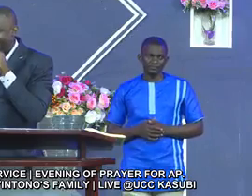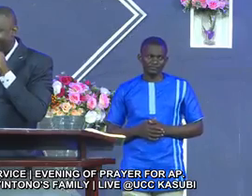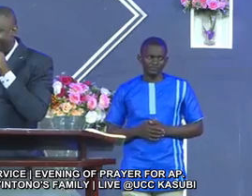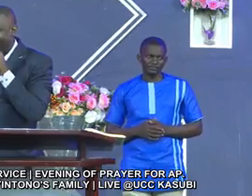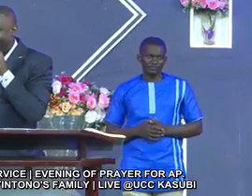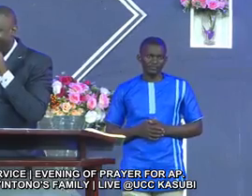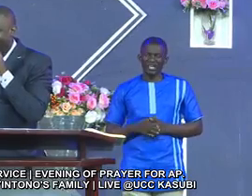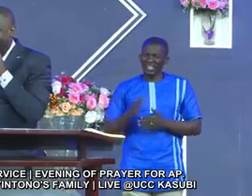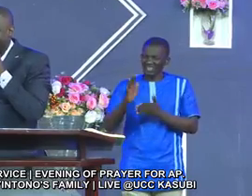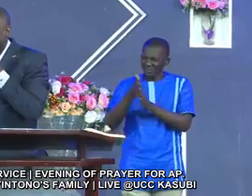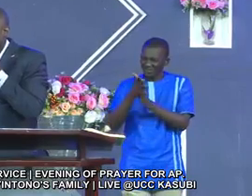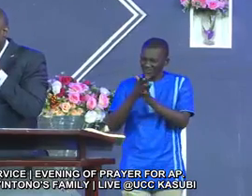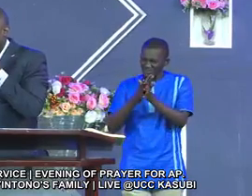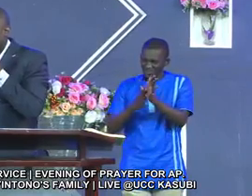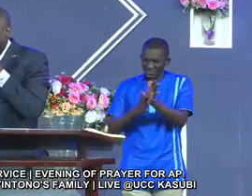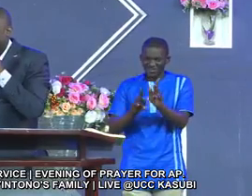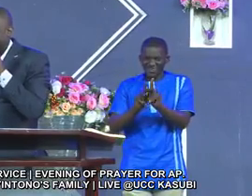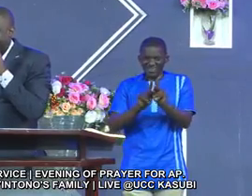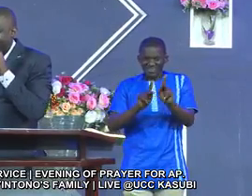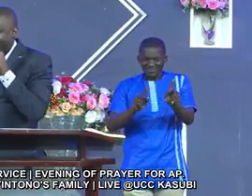Him.